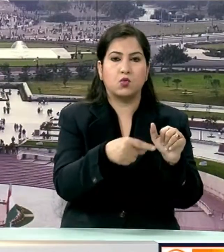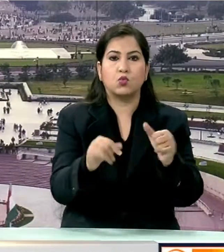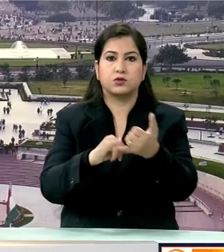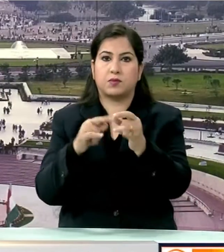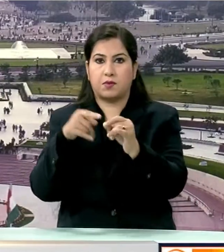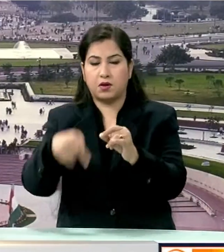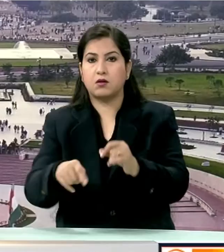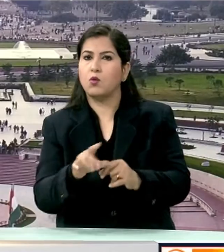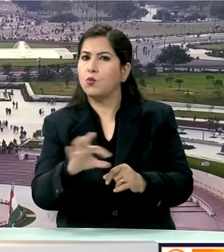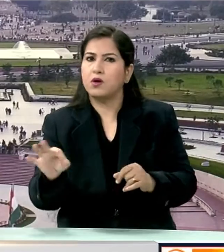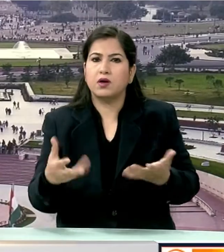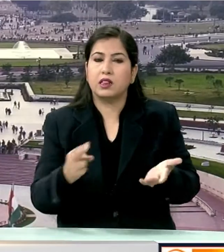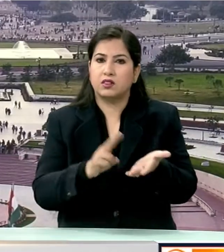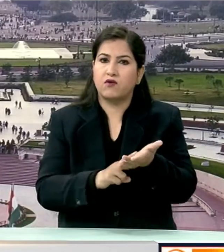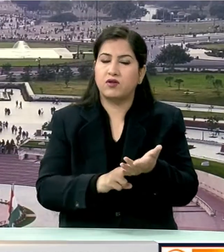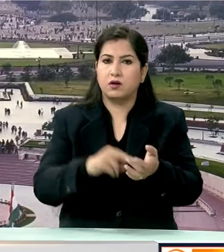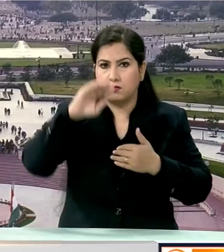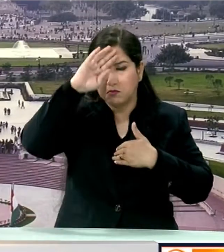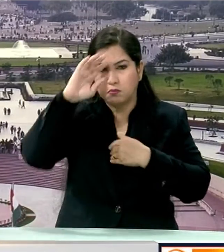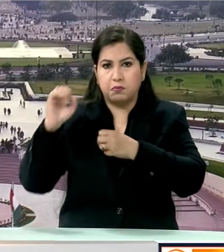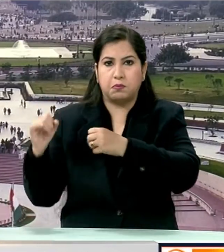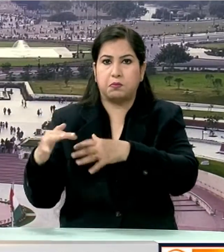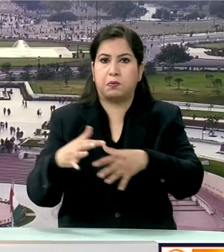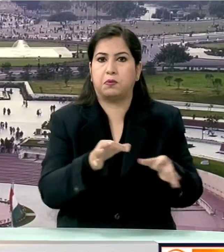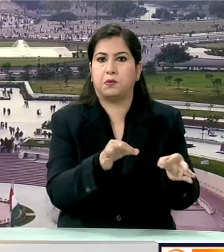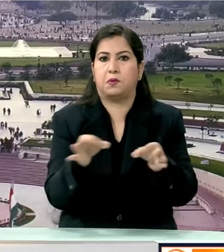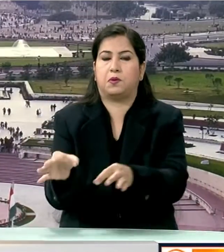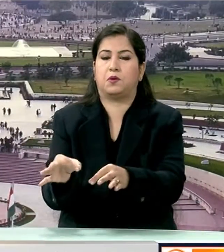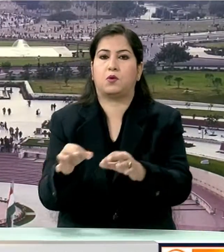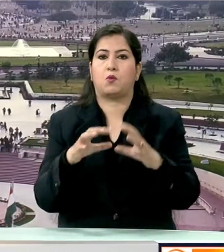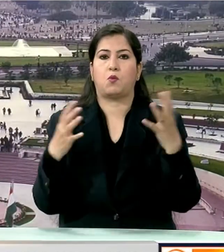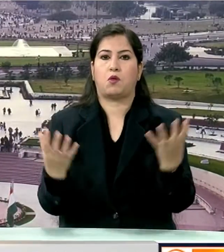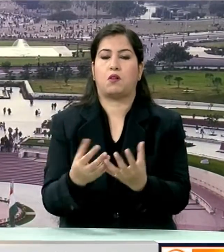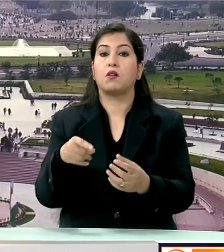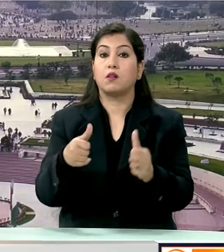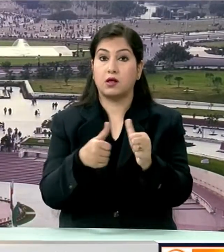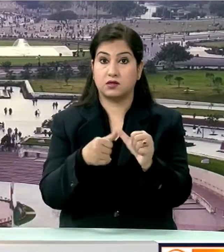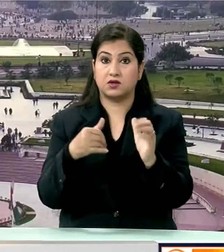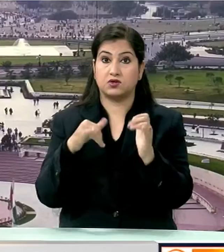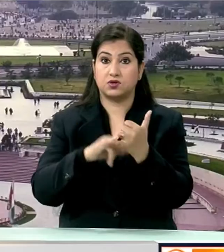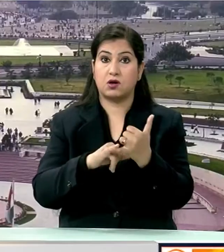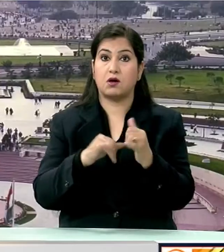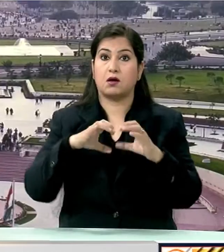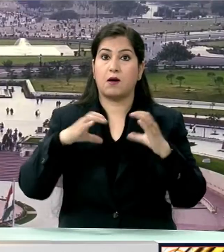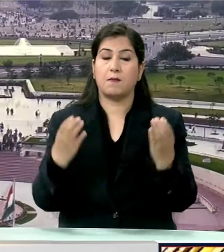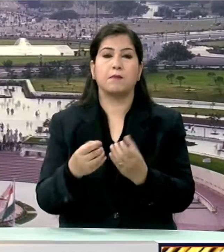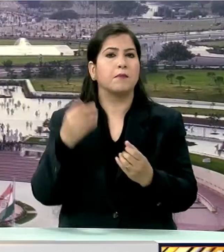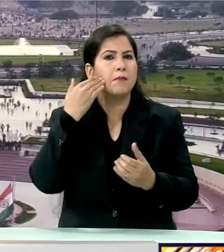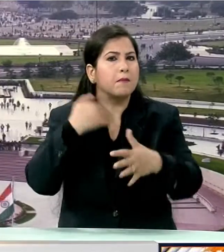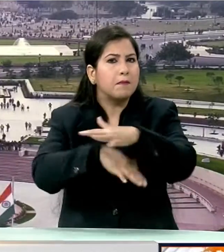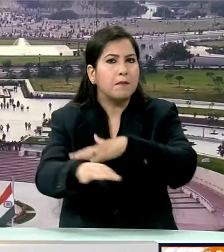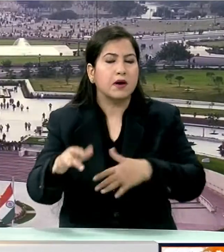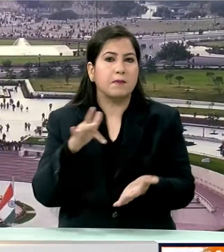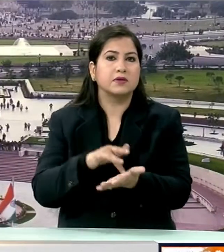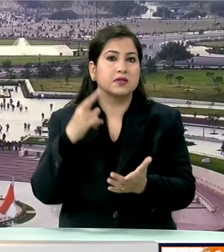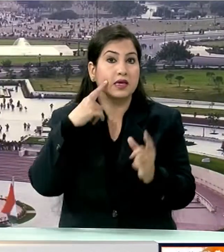September in the wake of novel coronavirus outbreak across the world. The Azlan Shah Cup, which was scheduled to be held at